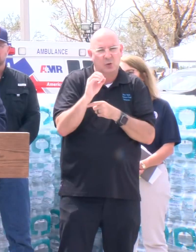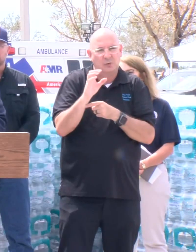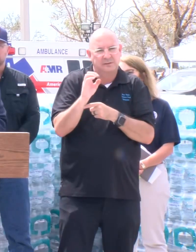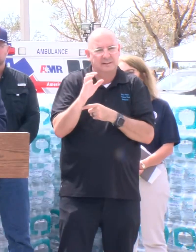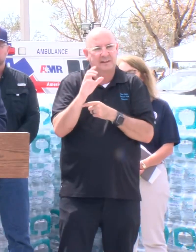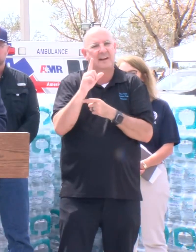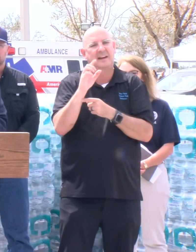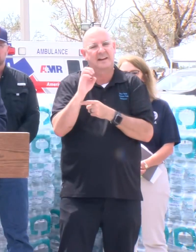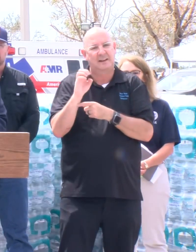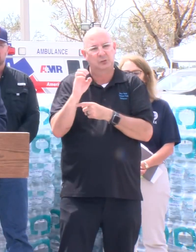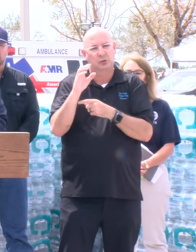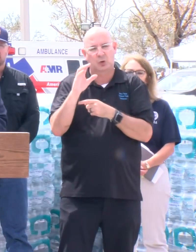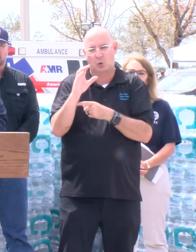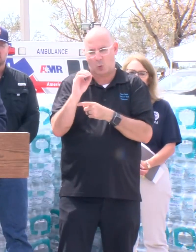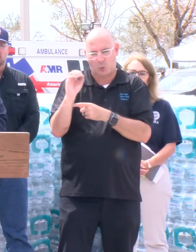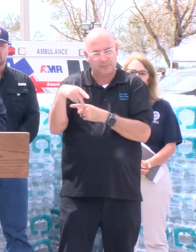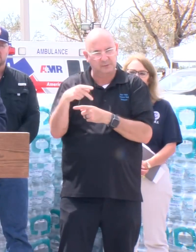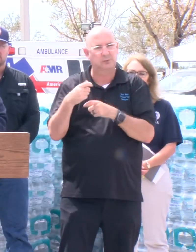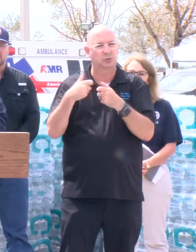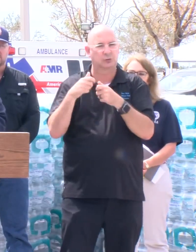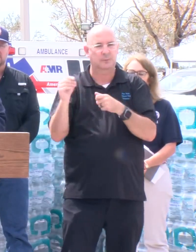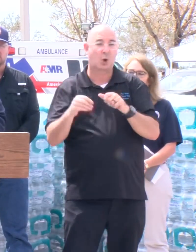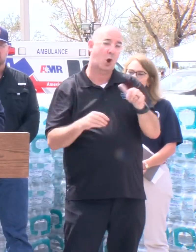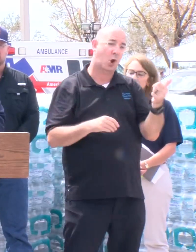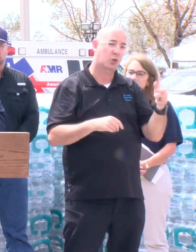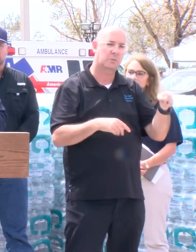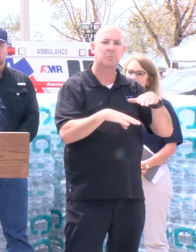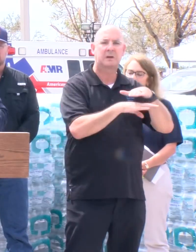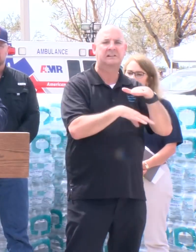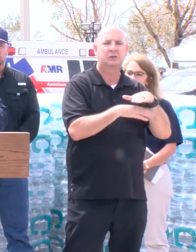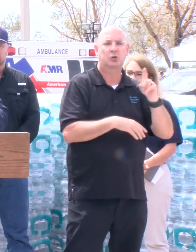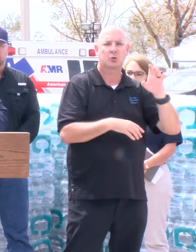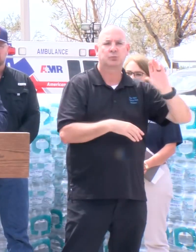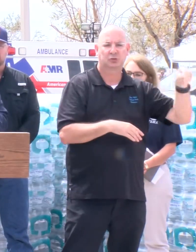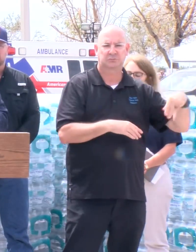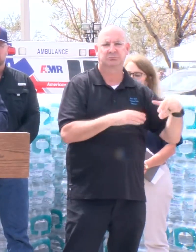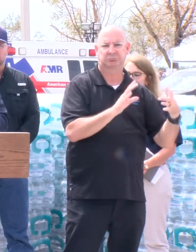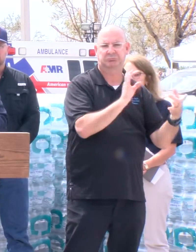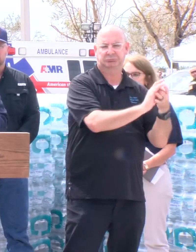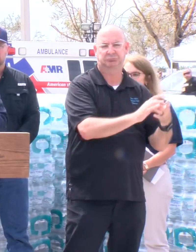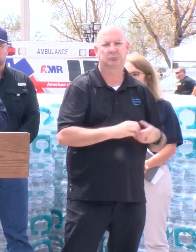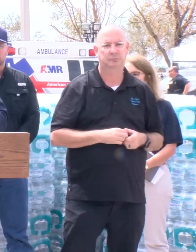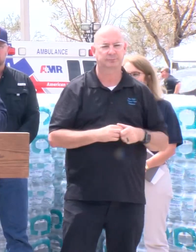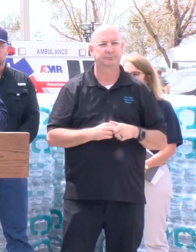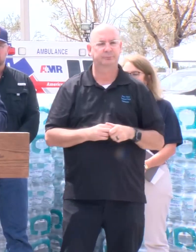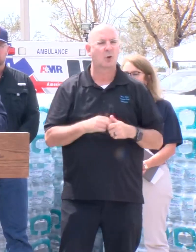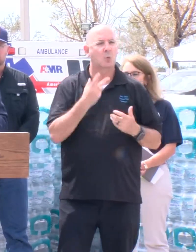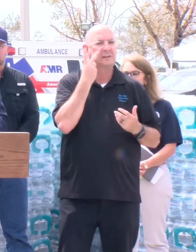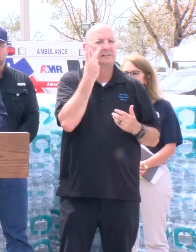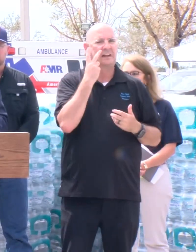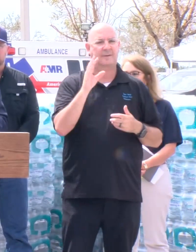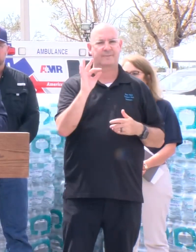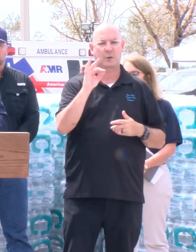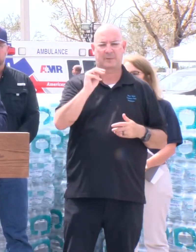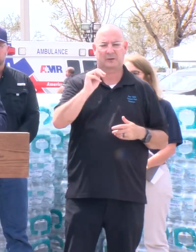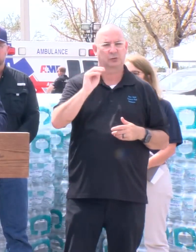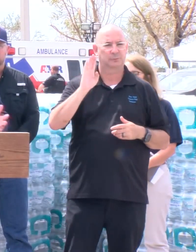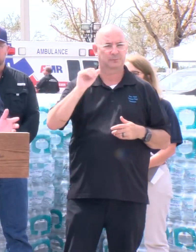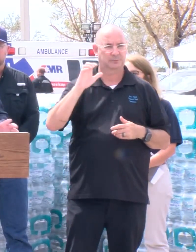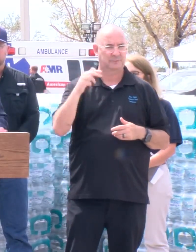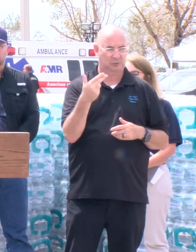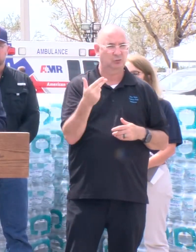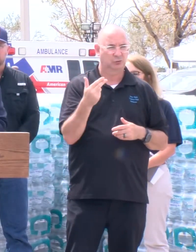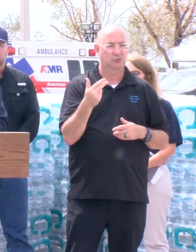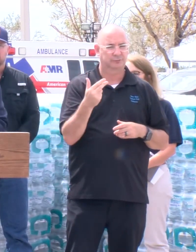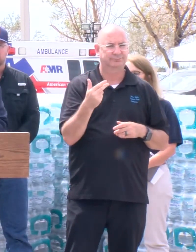are at basically 100%. You're gonna see Fort Myers Beach. A lot of that was because there